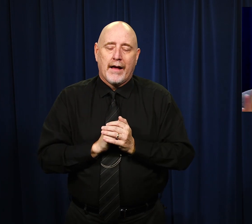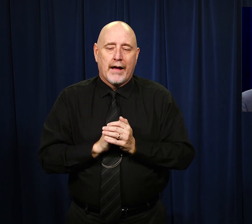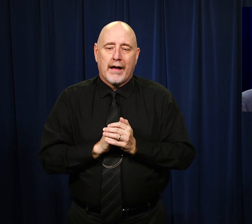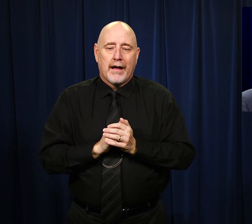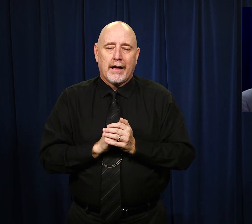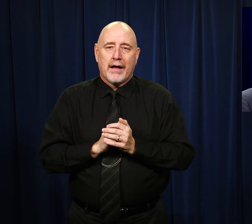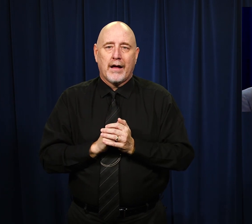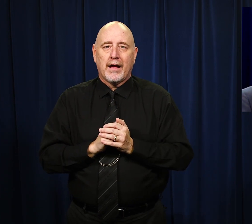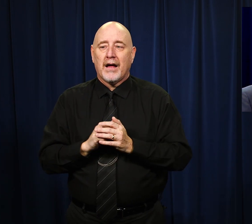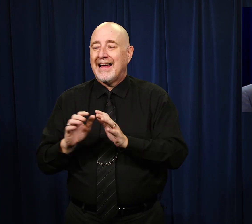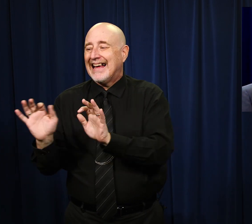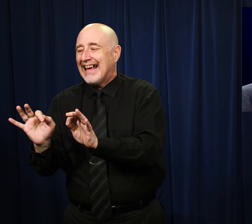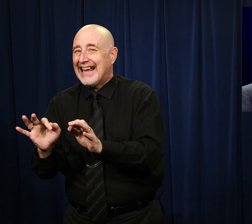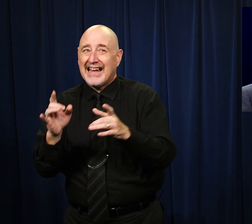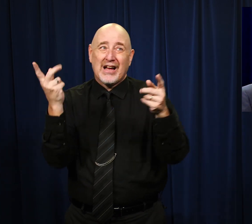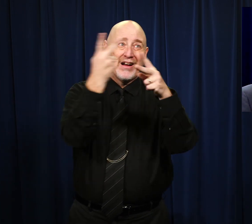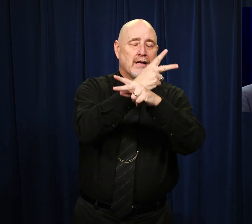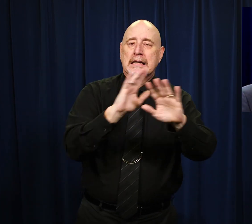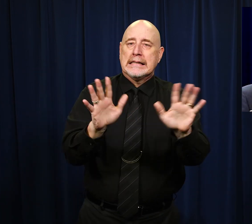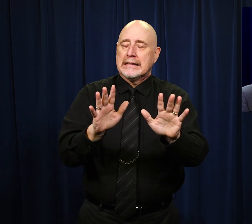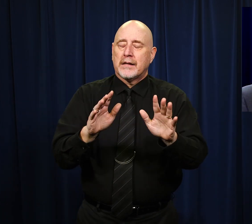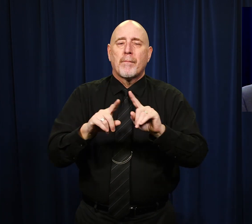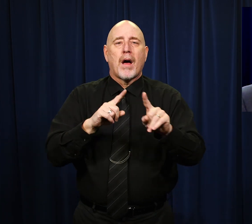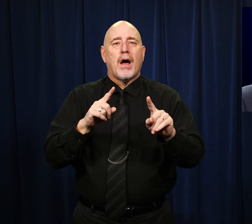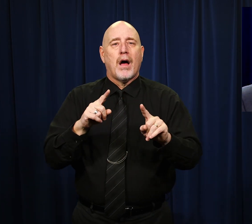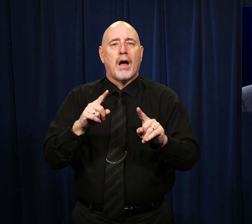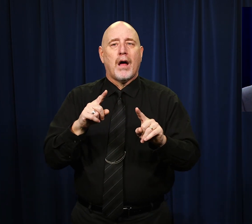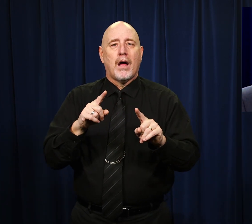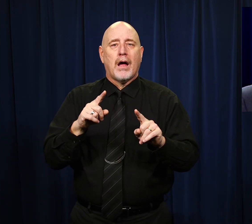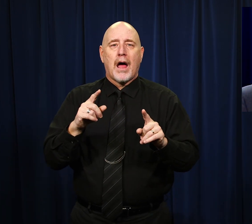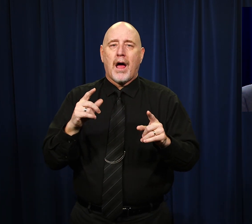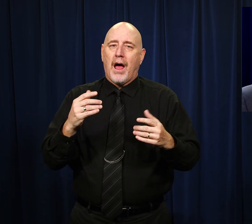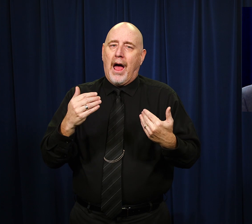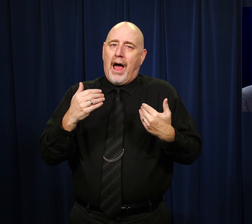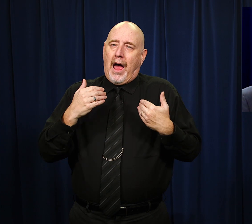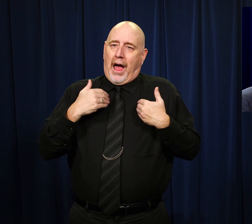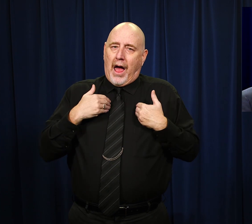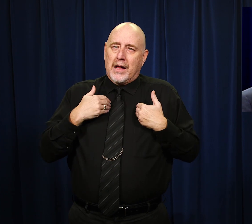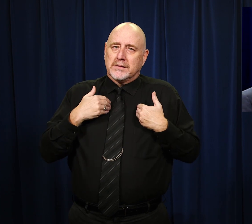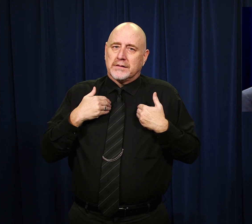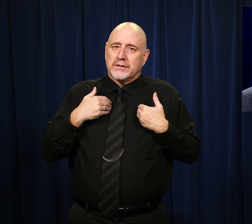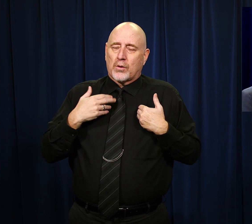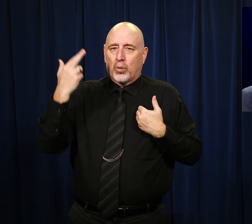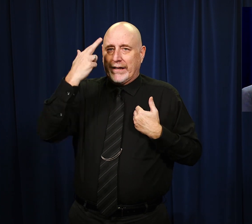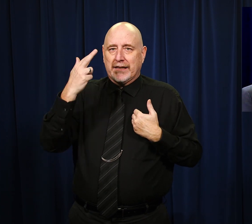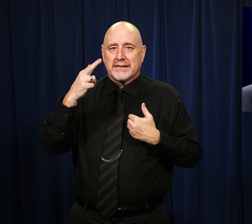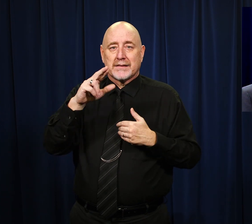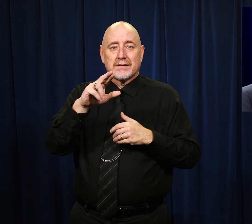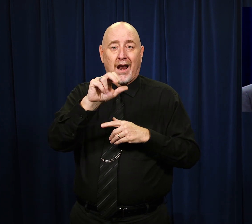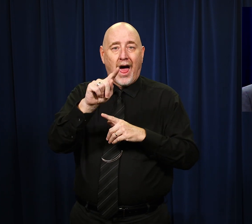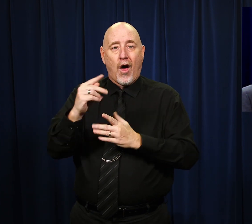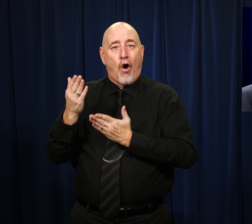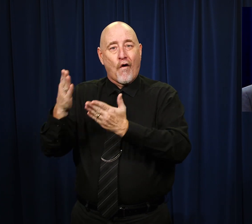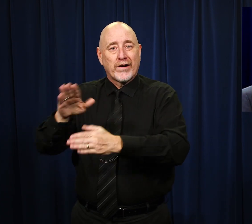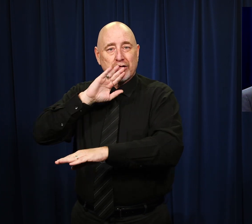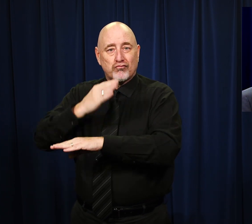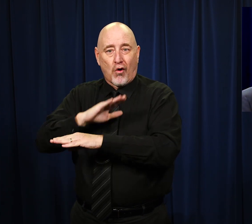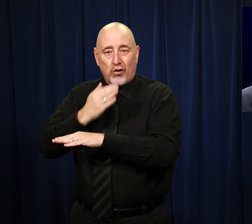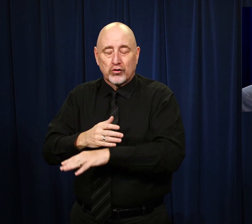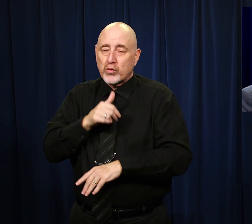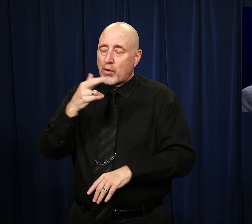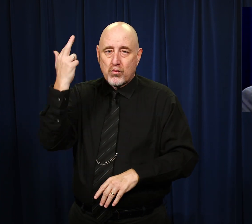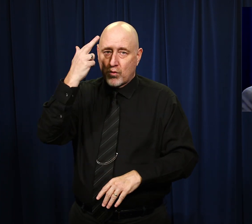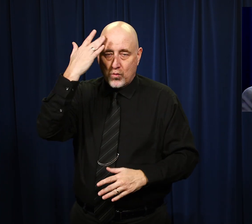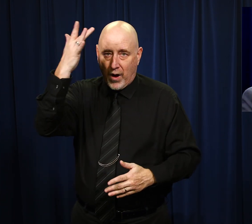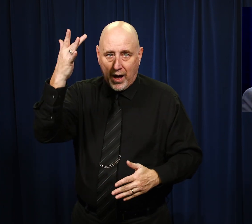I don't like greater and lesser, but he's got something in his mind that offers these 2 girls. We don't know why. The reasons